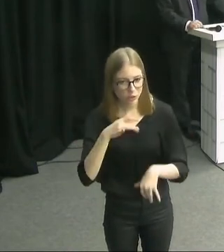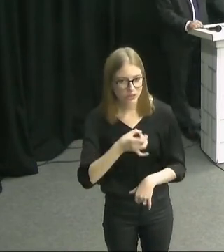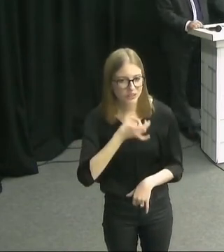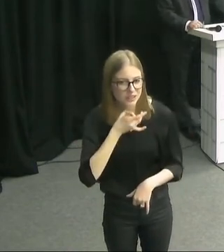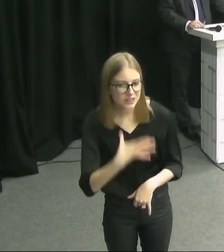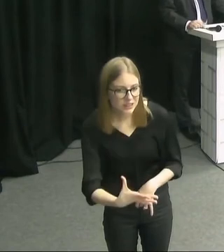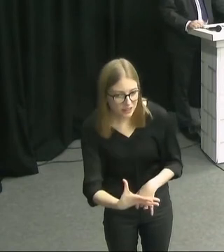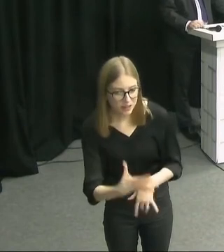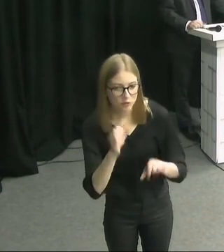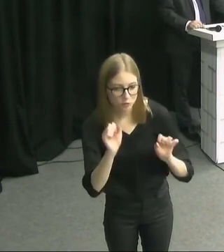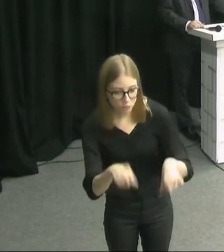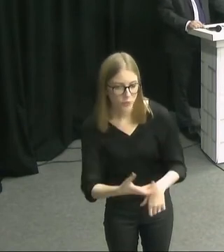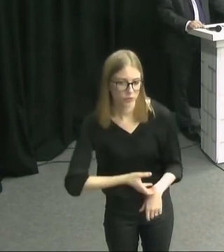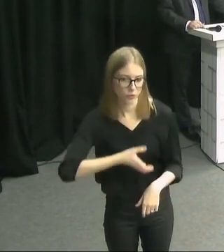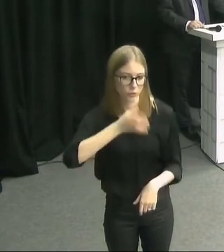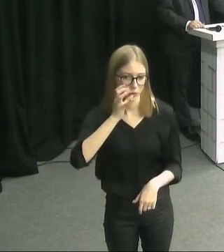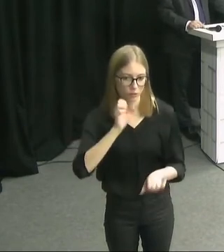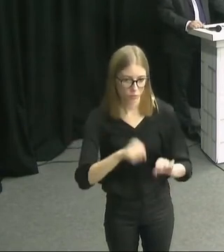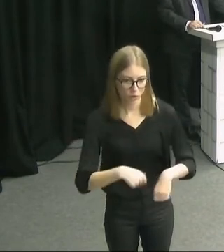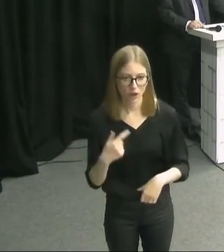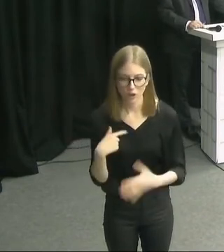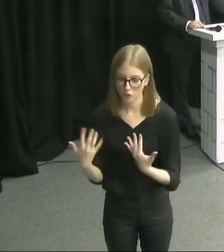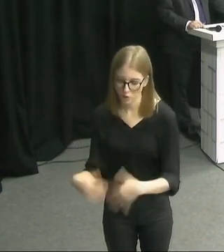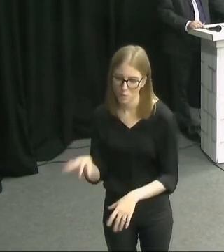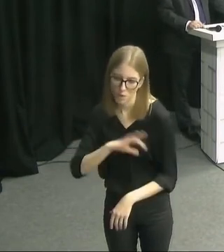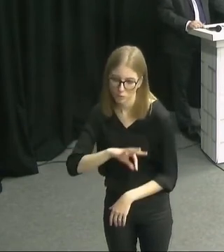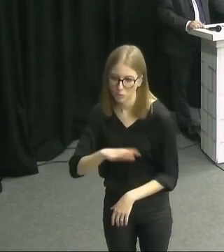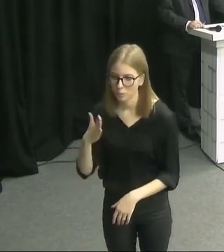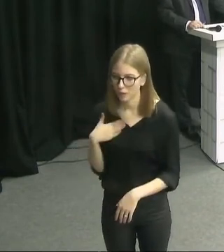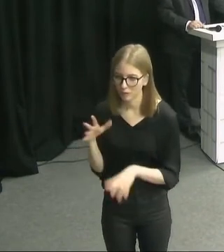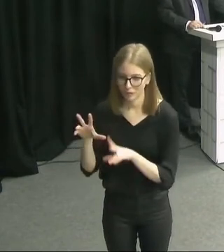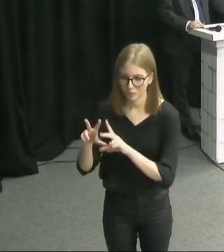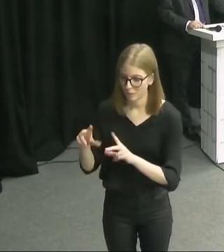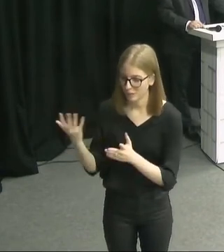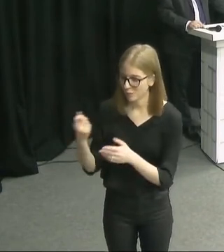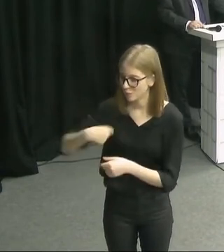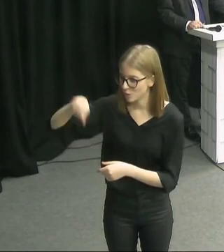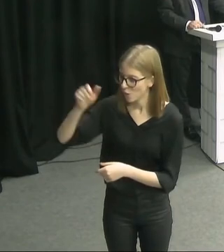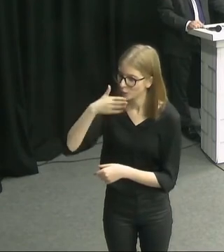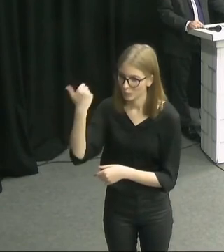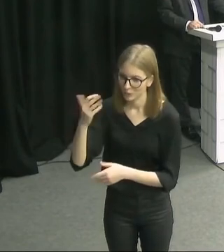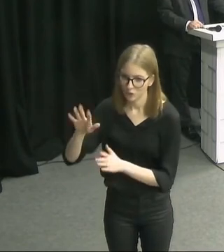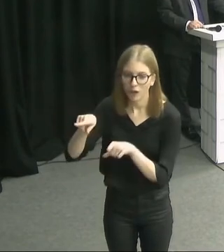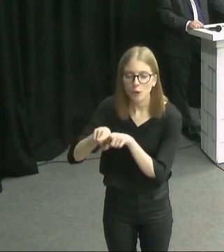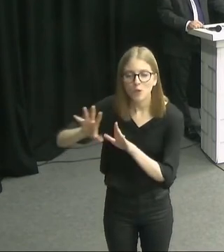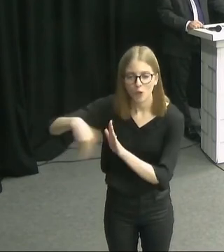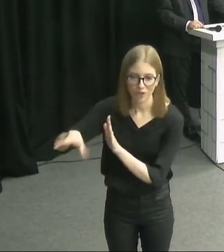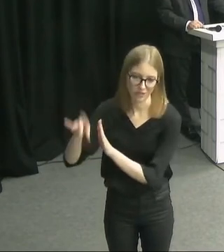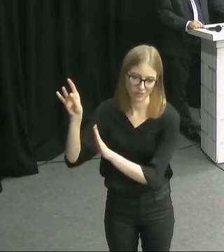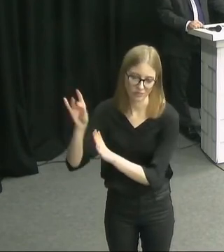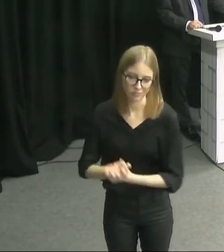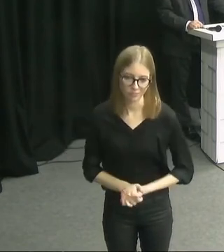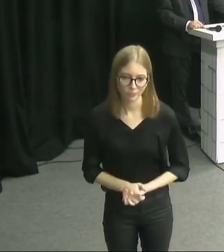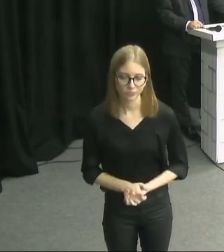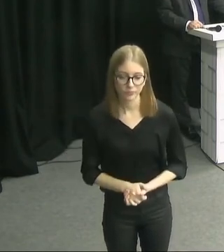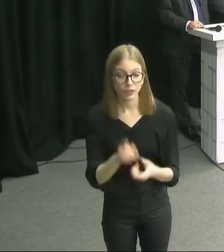feel thirsty, please don't hesitate, drink the water. One of the bottles is said to be